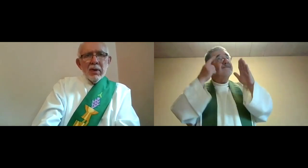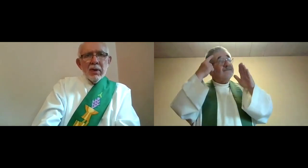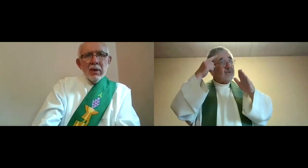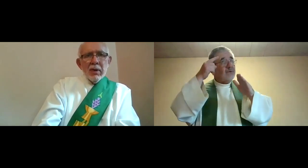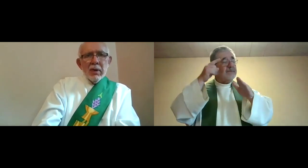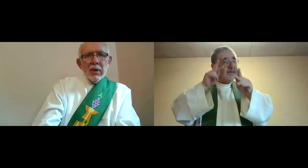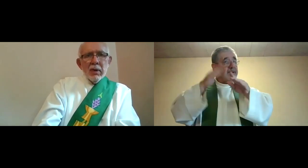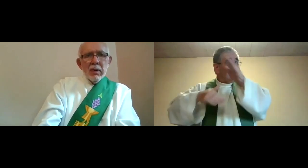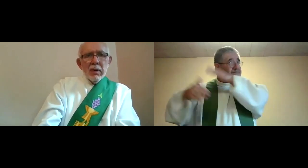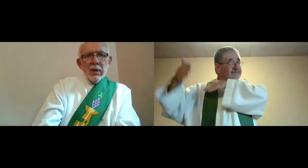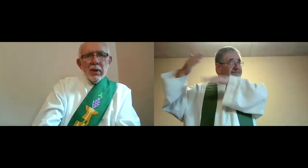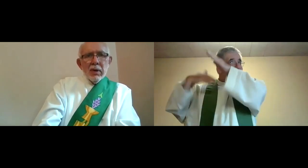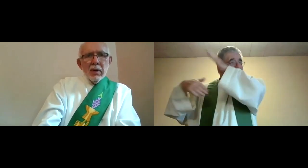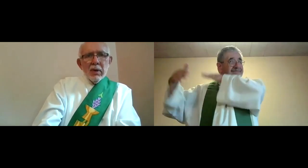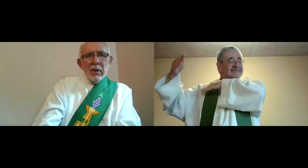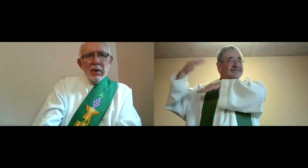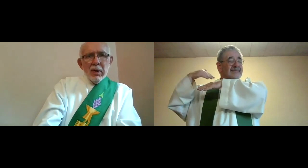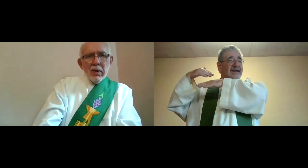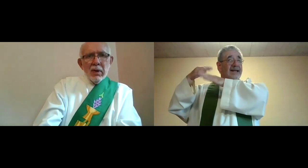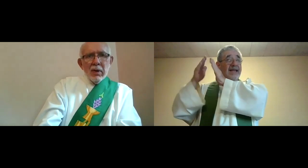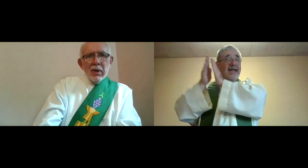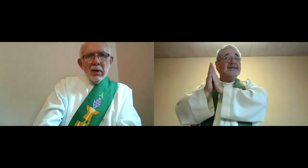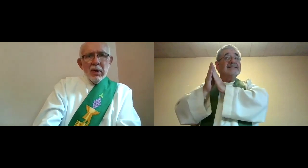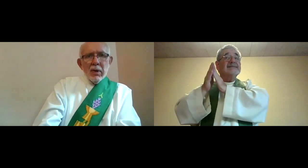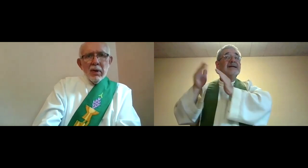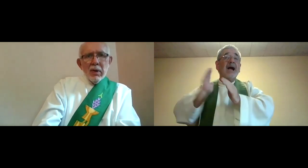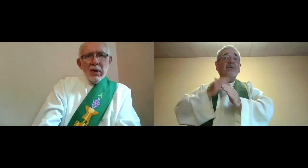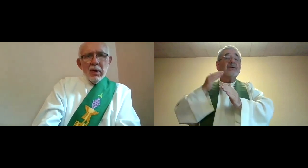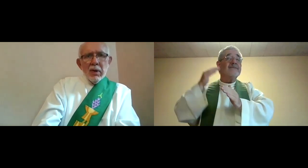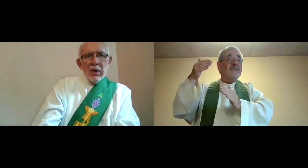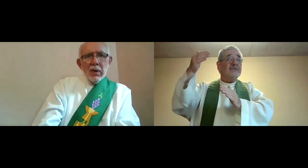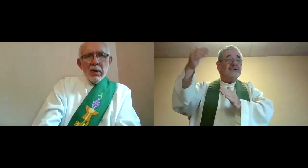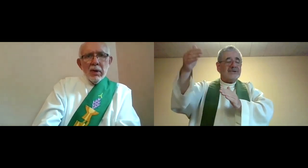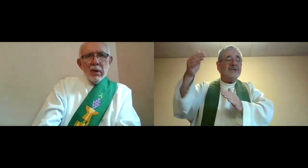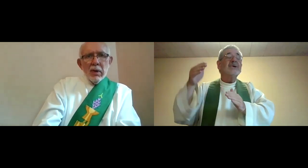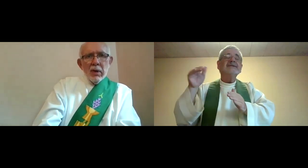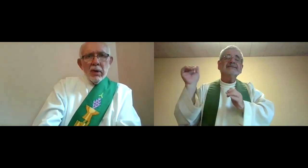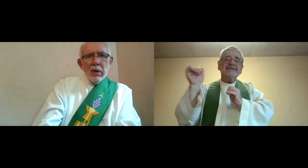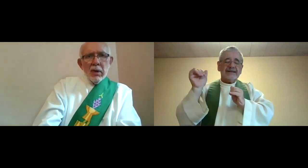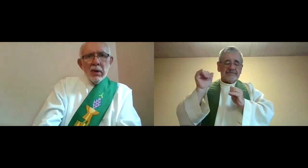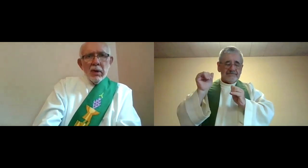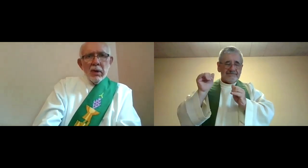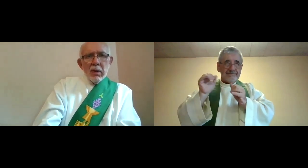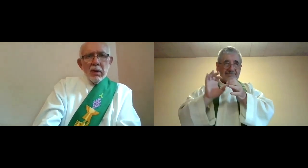We thank God for those who came before us, and pray that our descendants